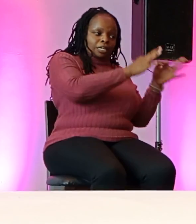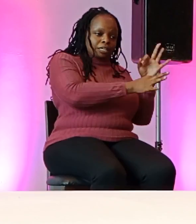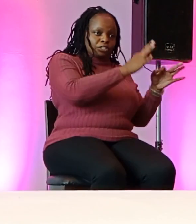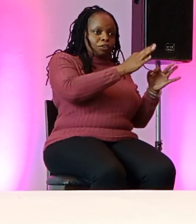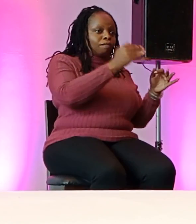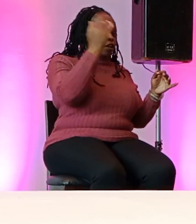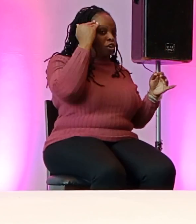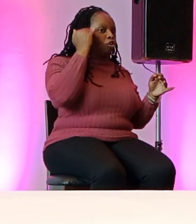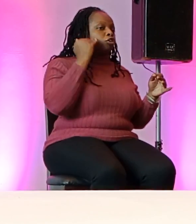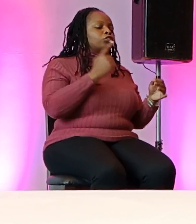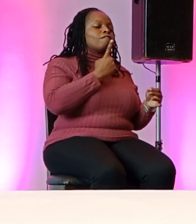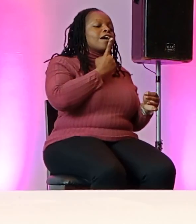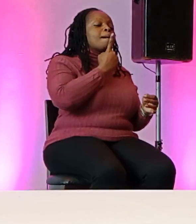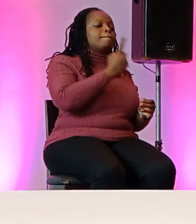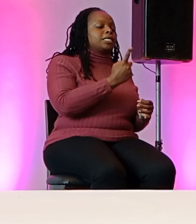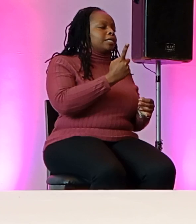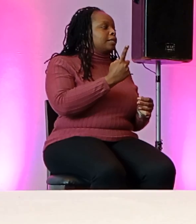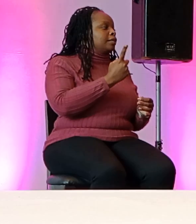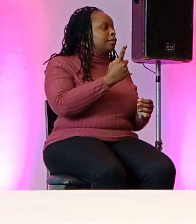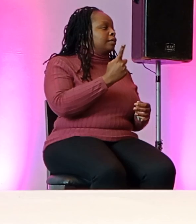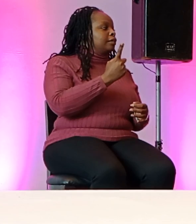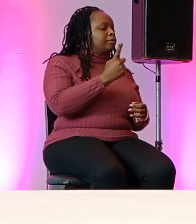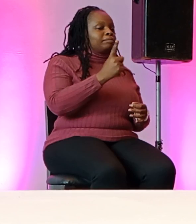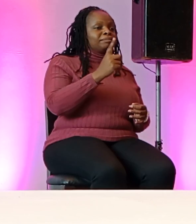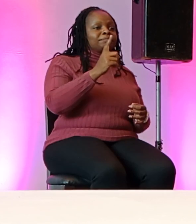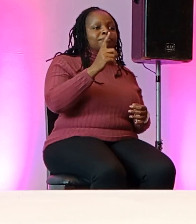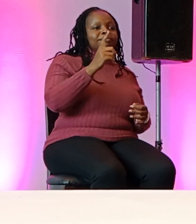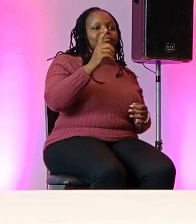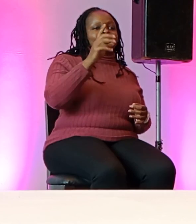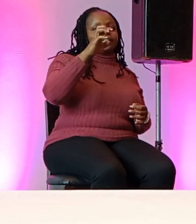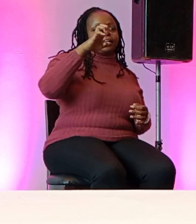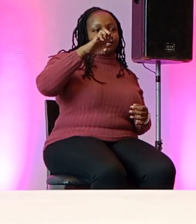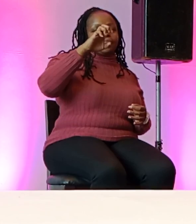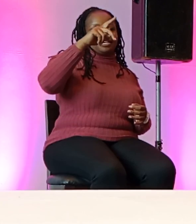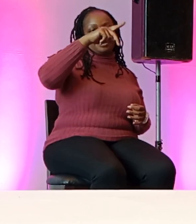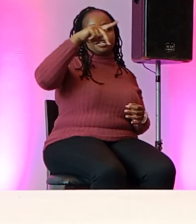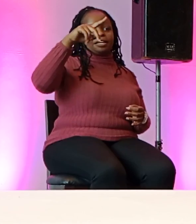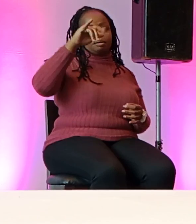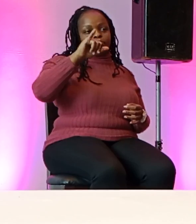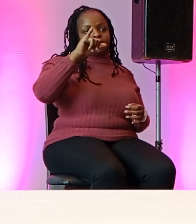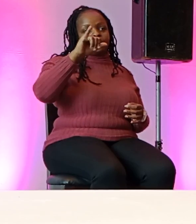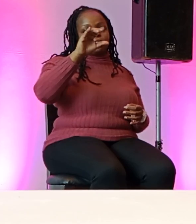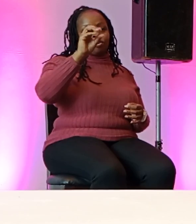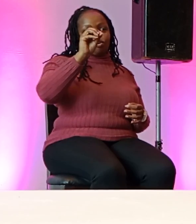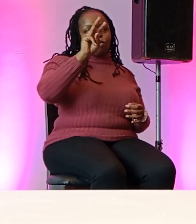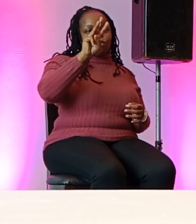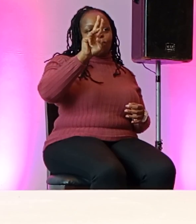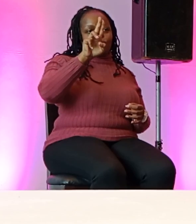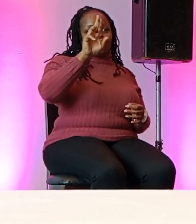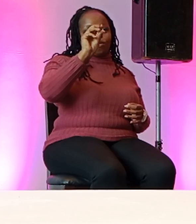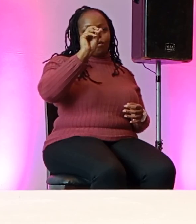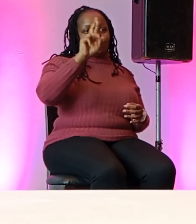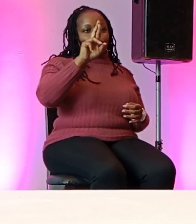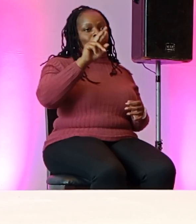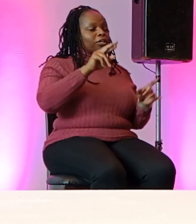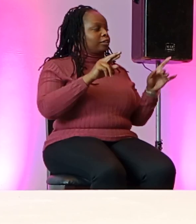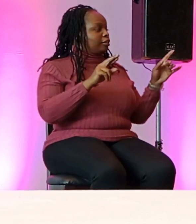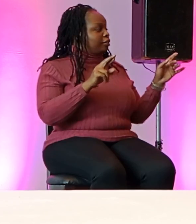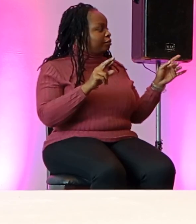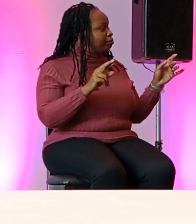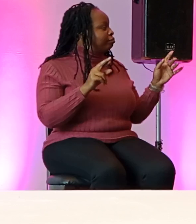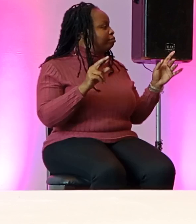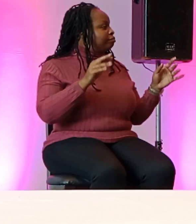Appeal, Epi Ogo, just in case you have not seen her.